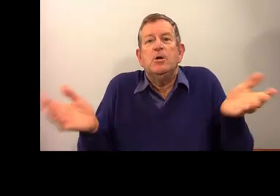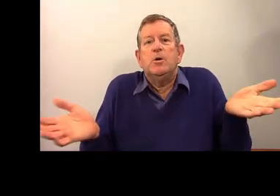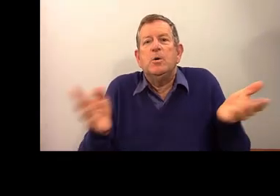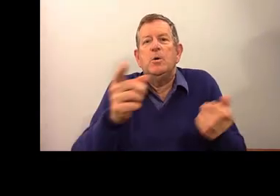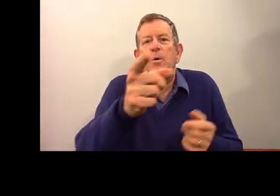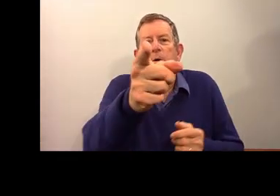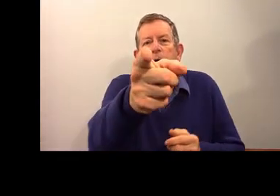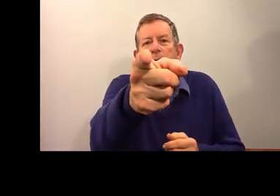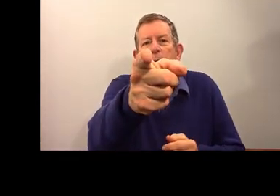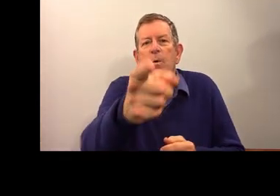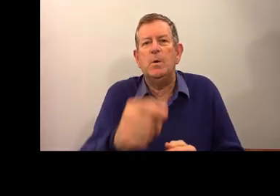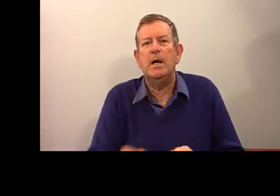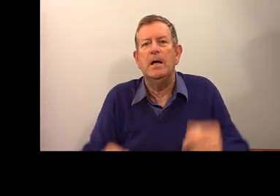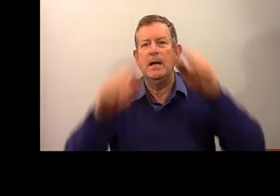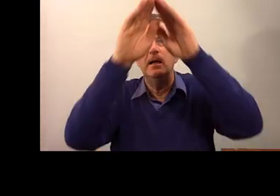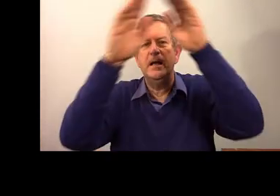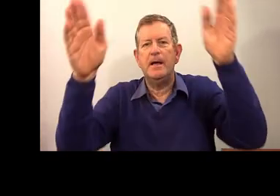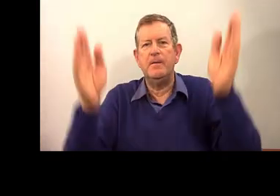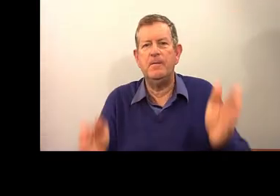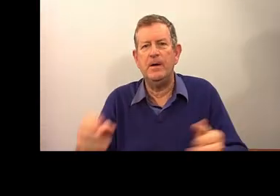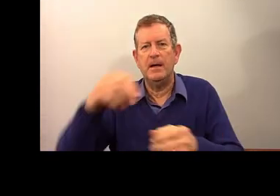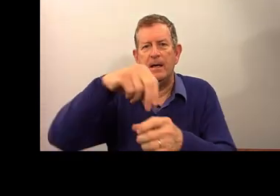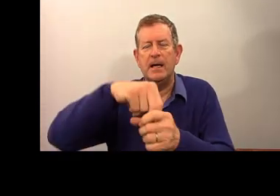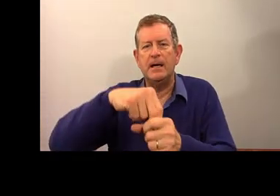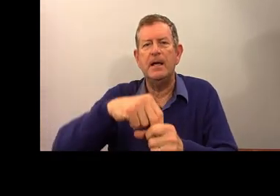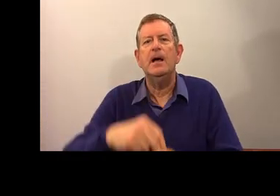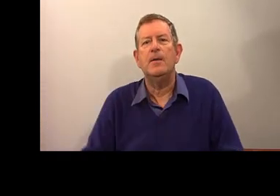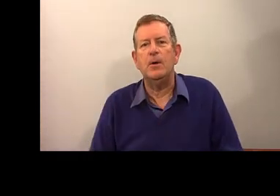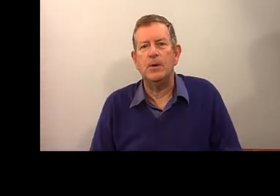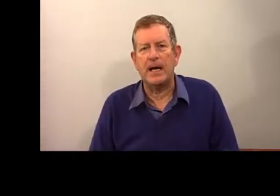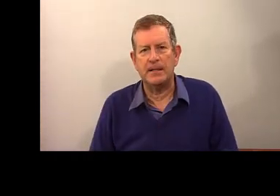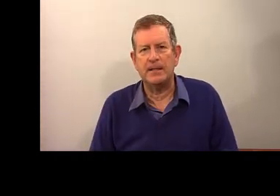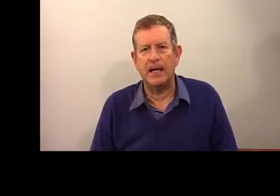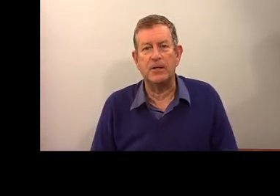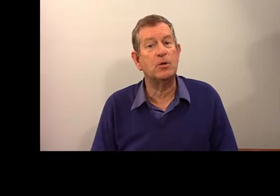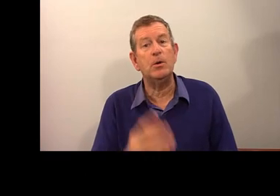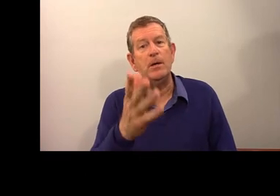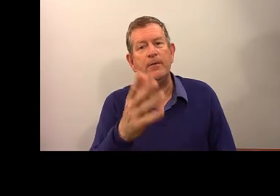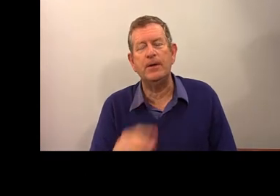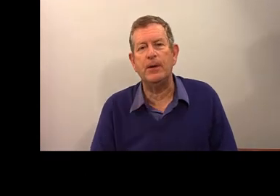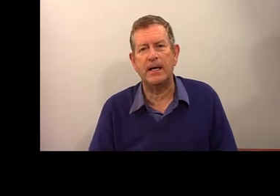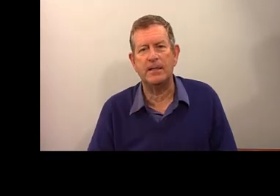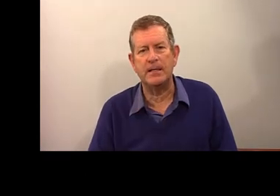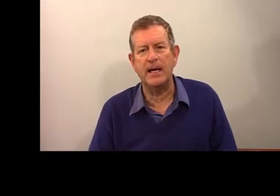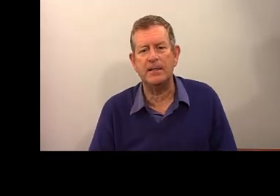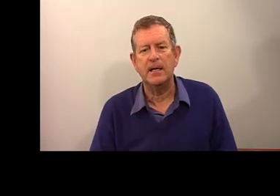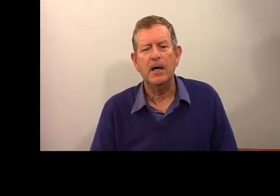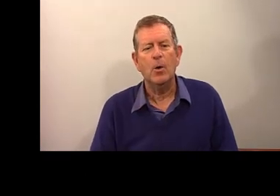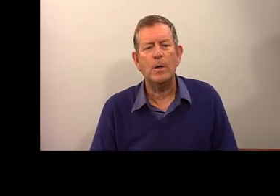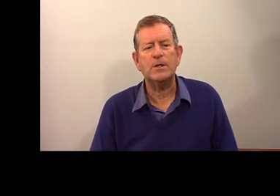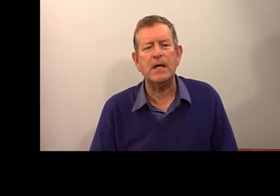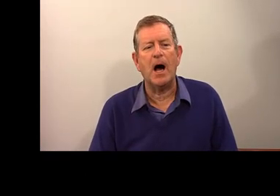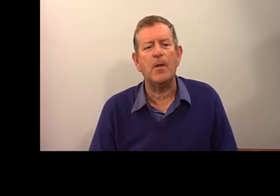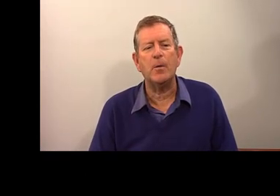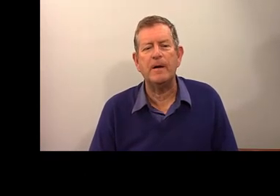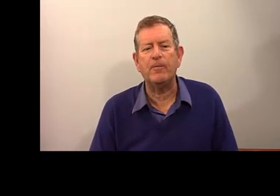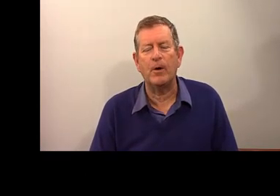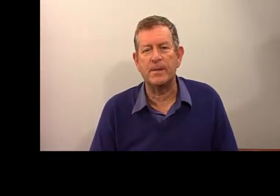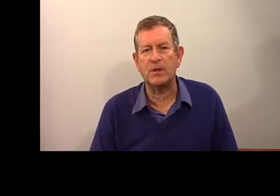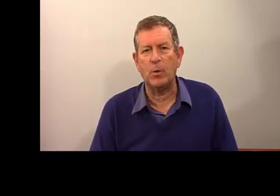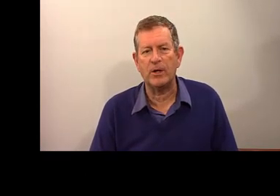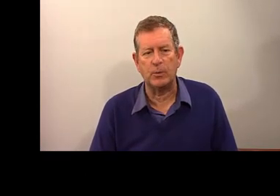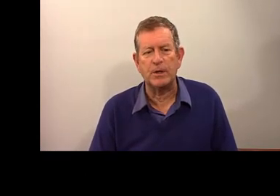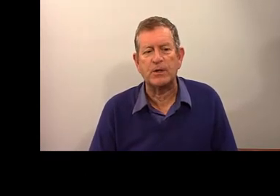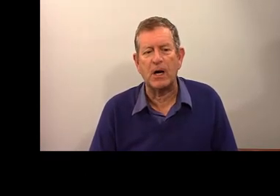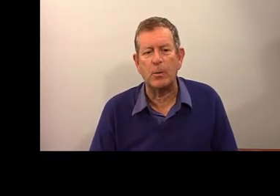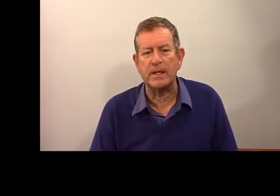Right. Do you live in the United States? Do you live in the United States? What's the other way to form